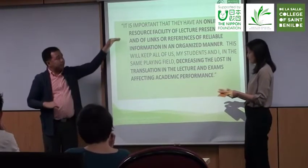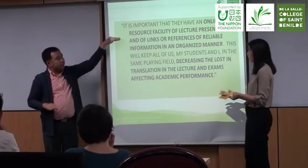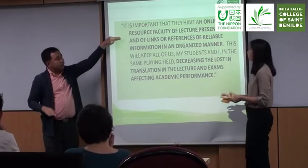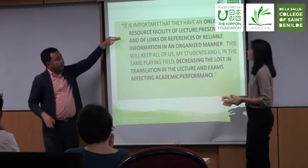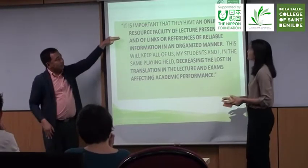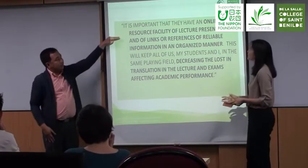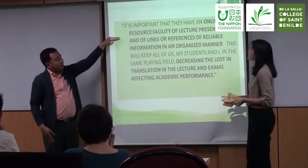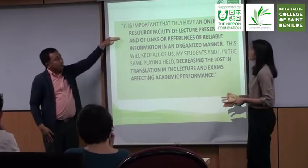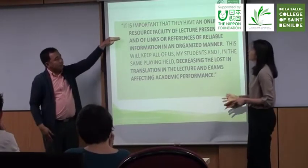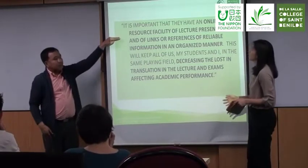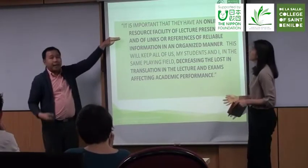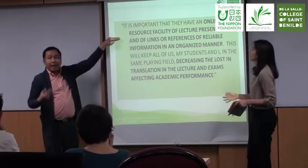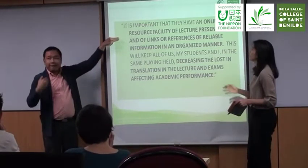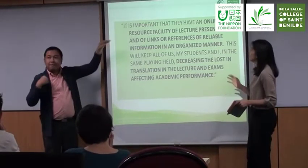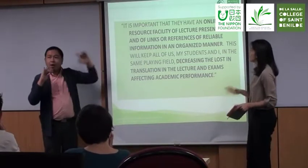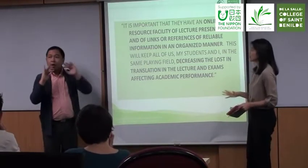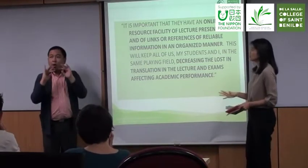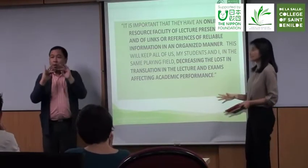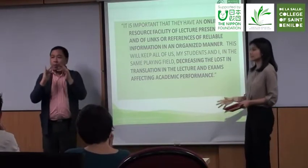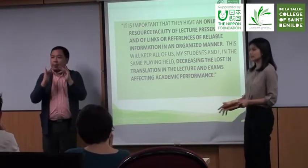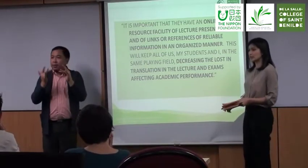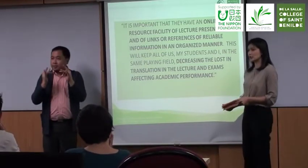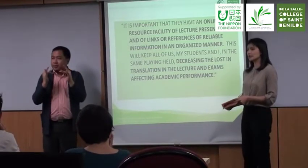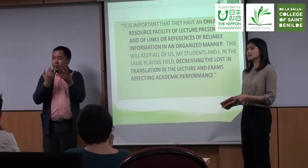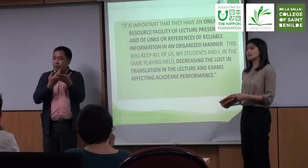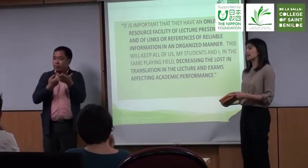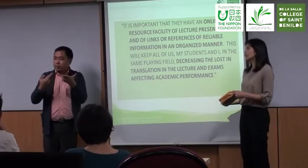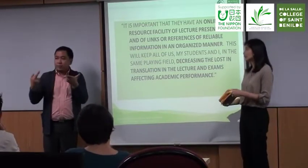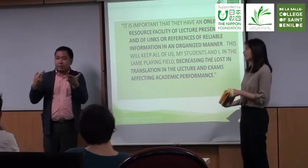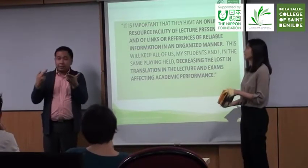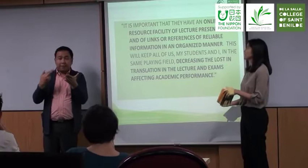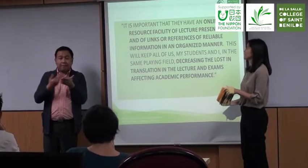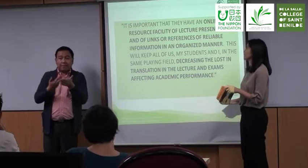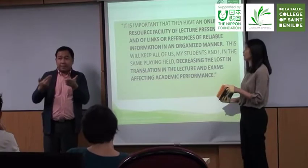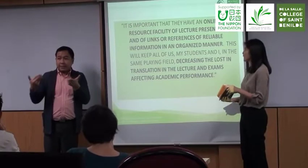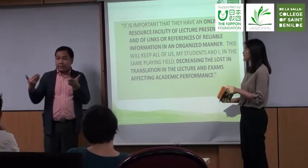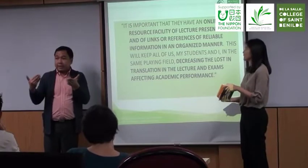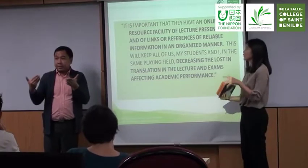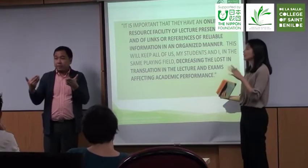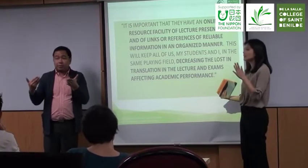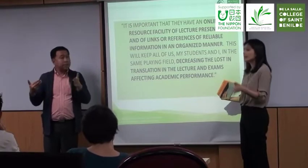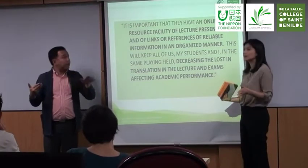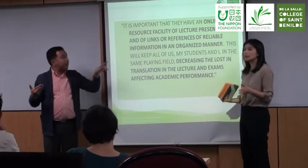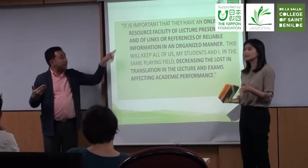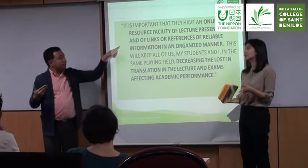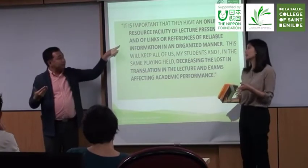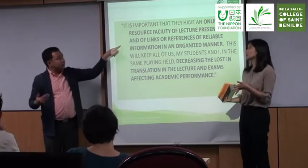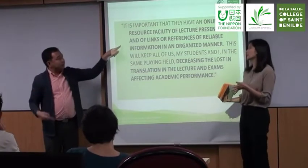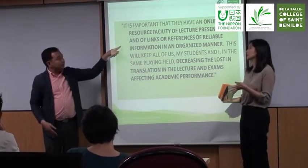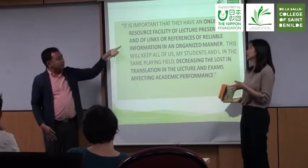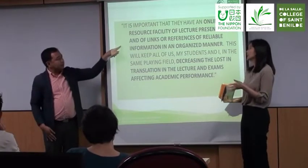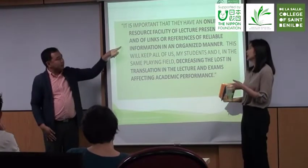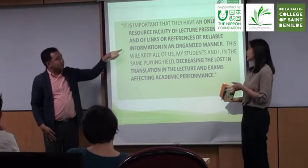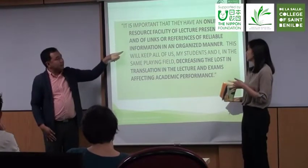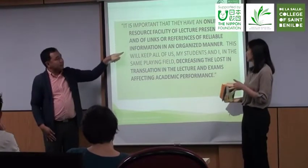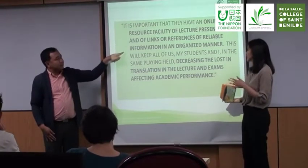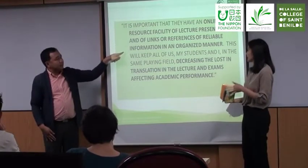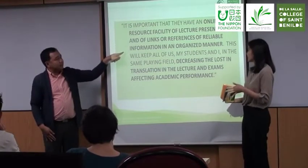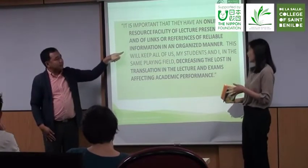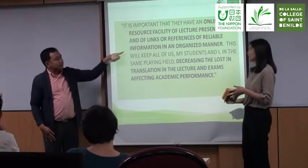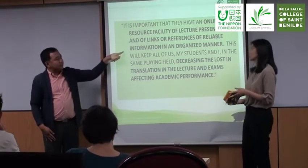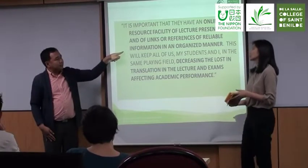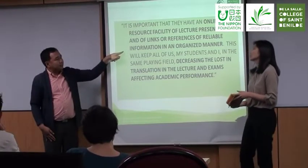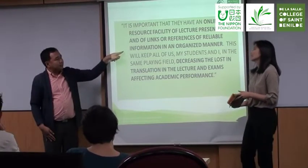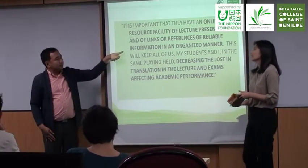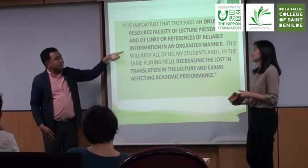facility of lecture presentations and of links or references or reliable information in an